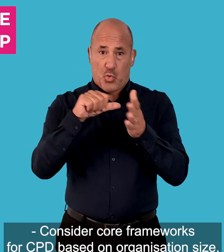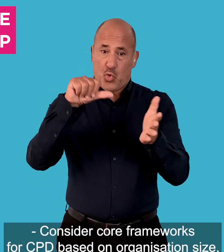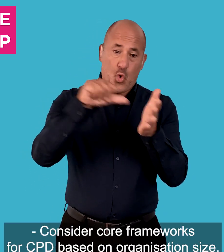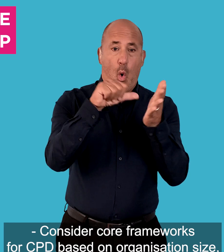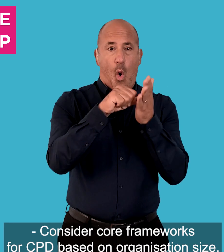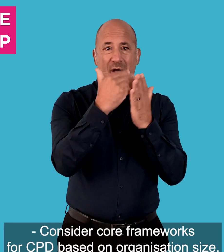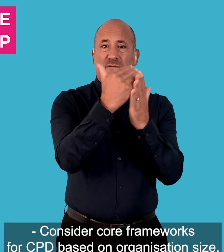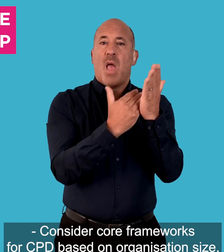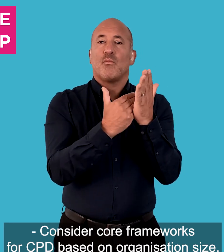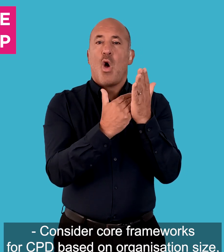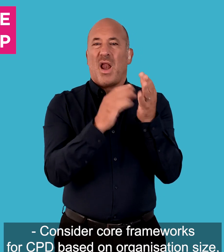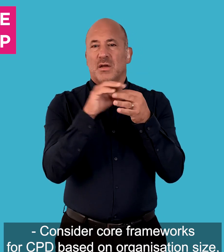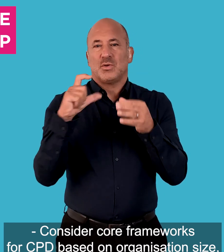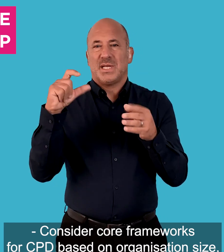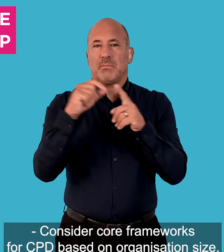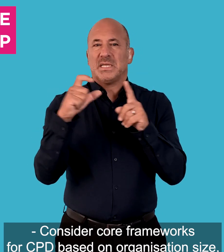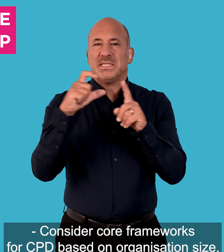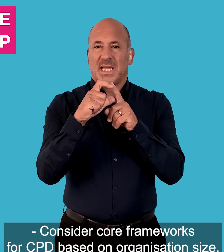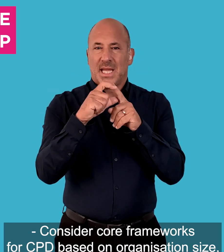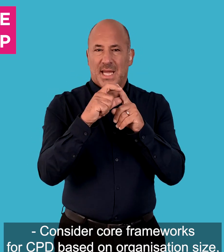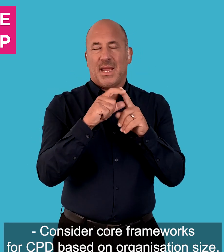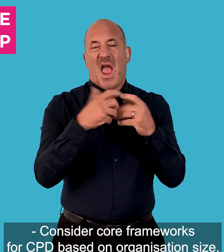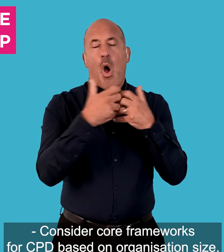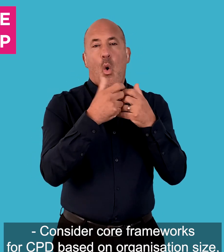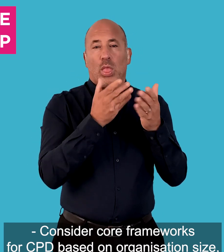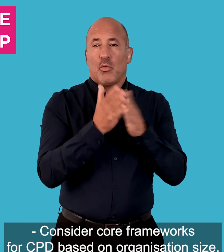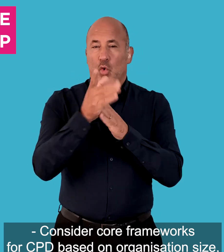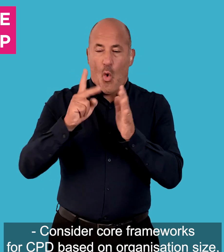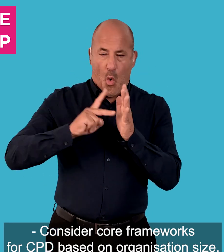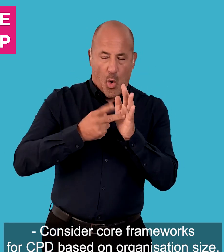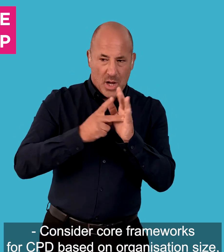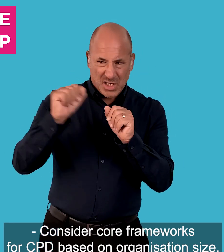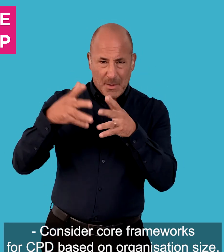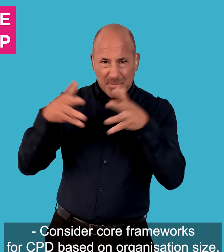Consider core frameworks for CPD based on organisational size